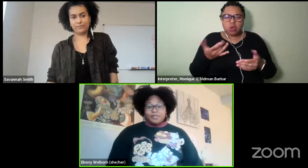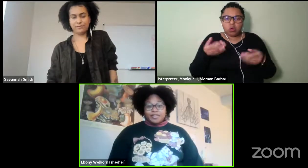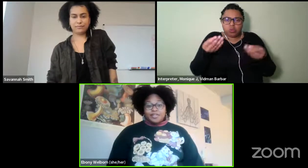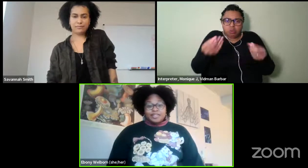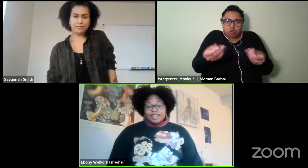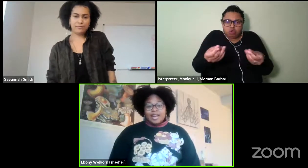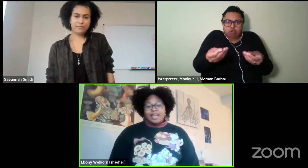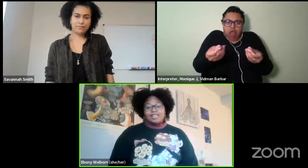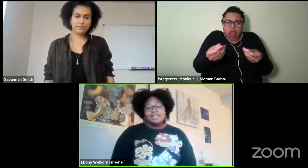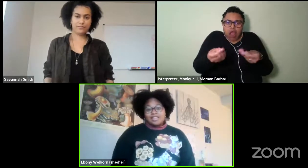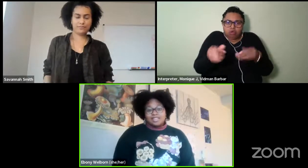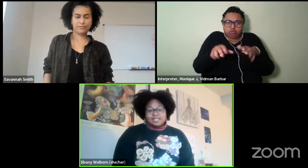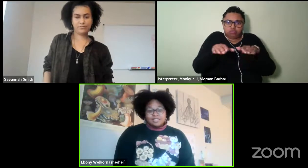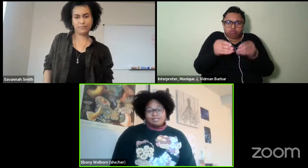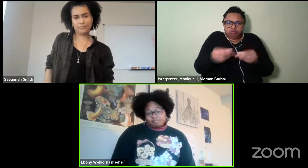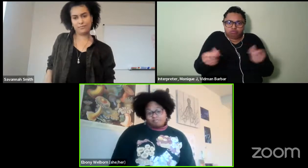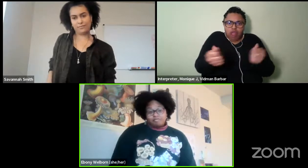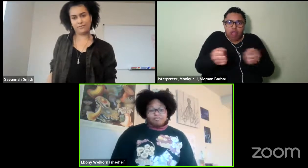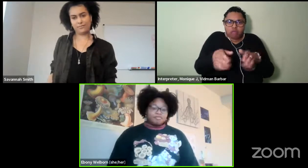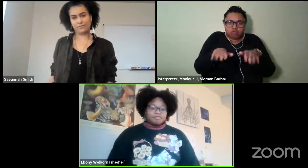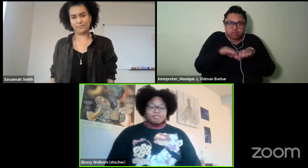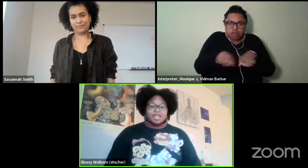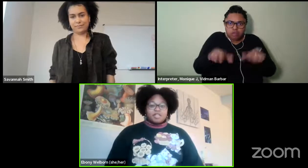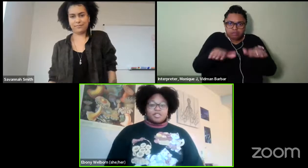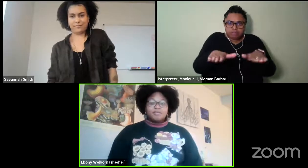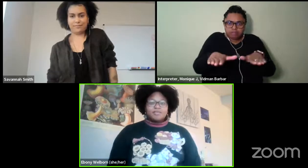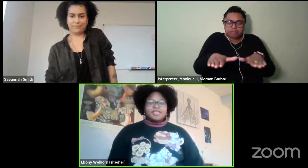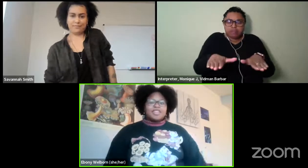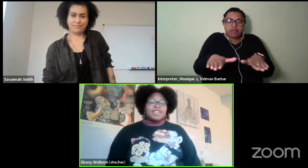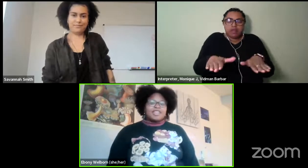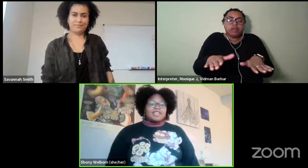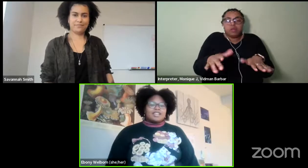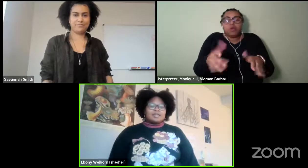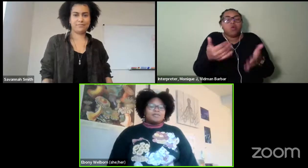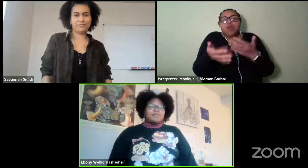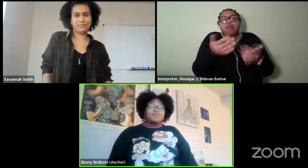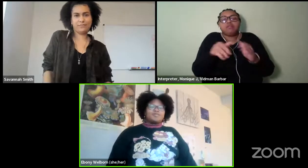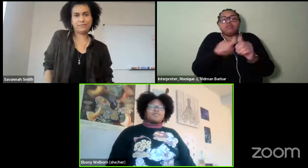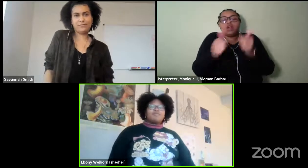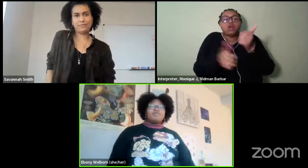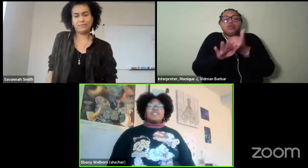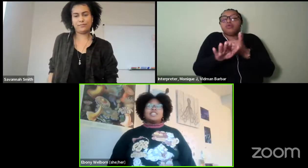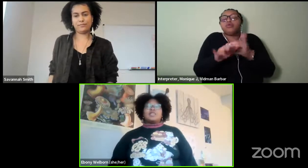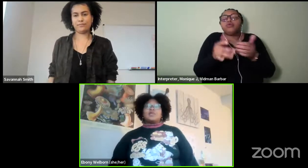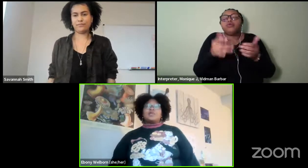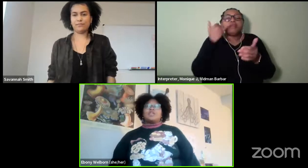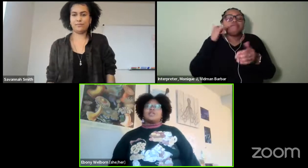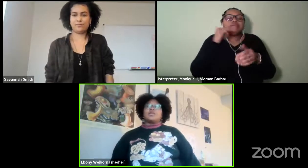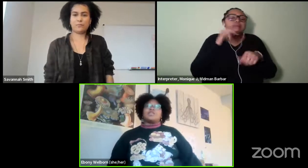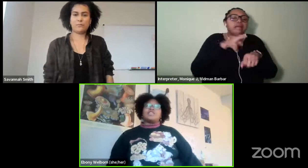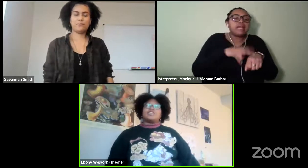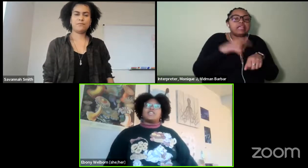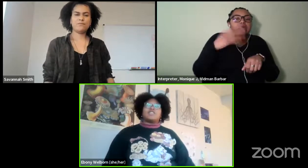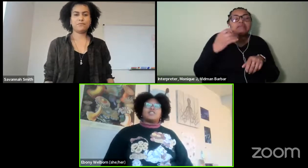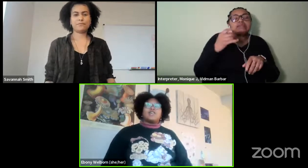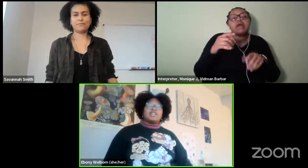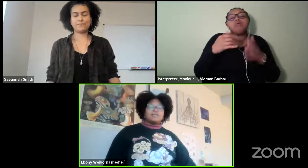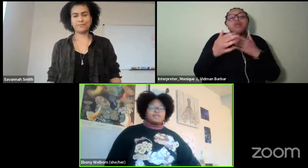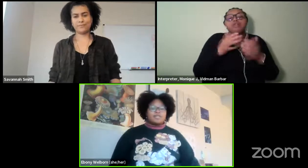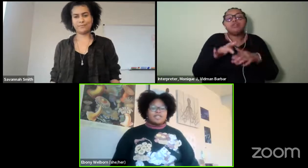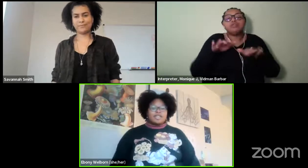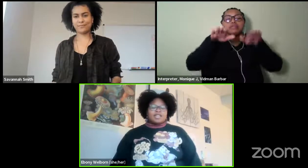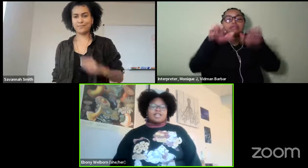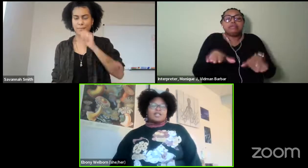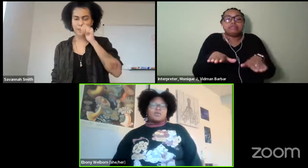beneath you if you're not touching nature. And so we're just going to get